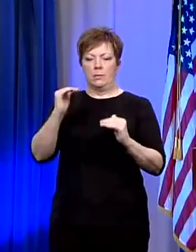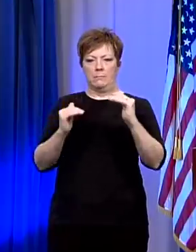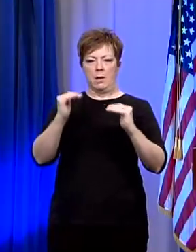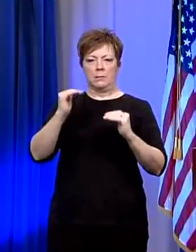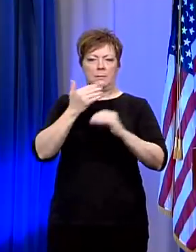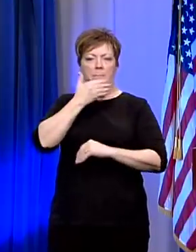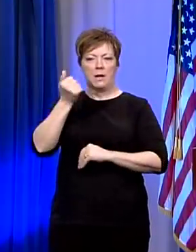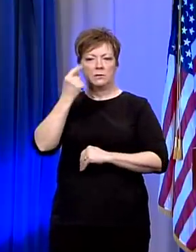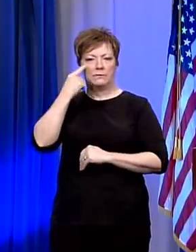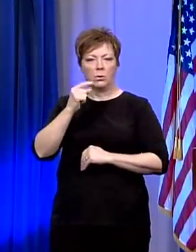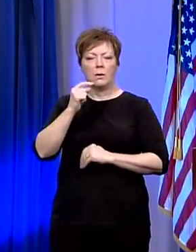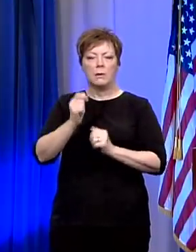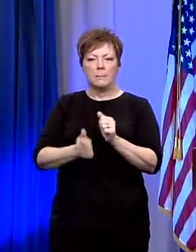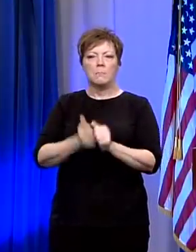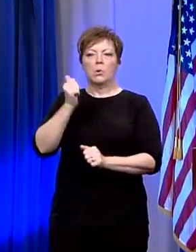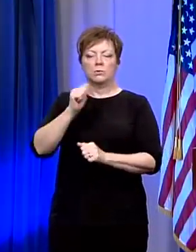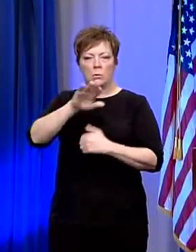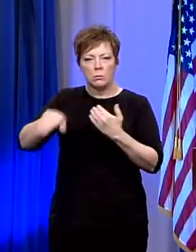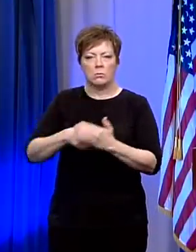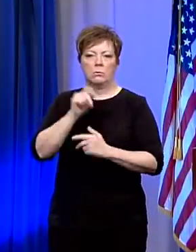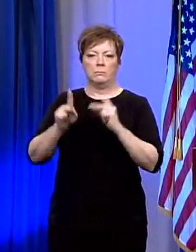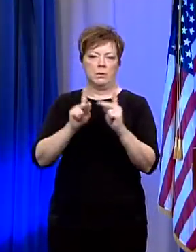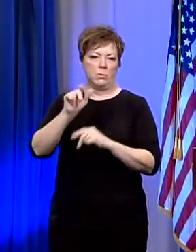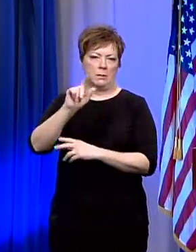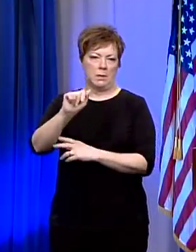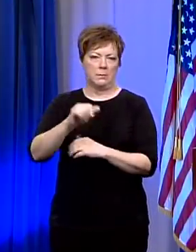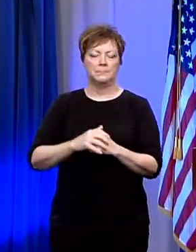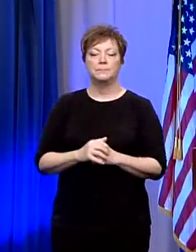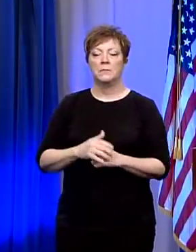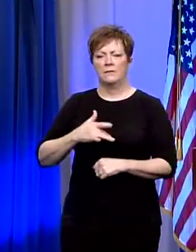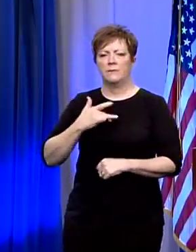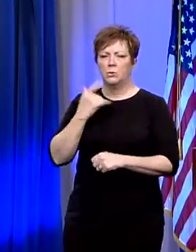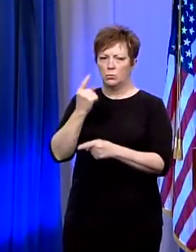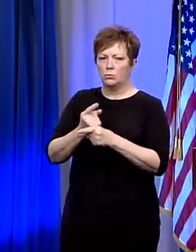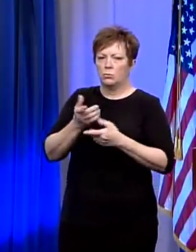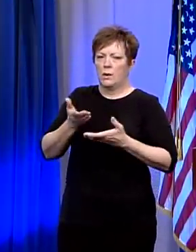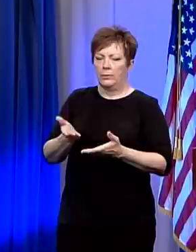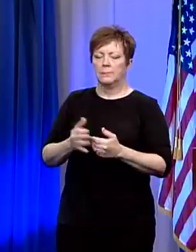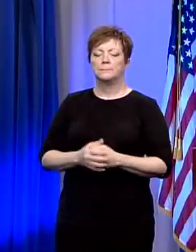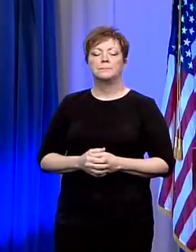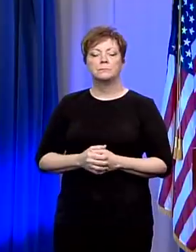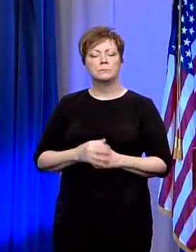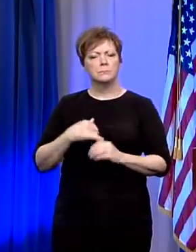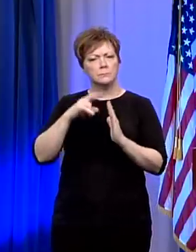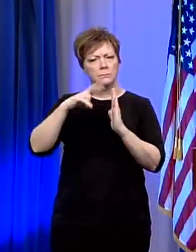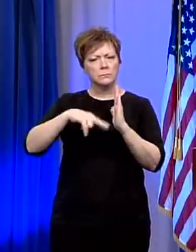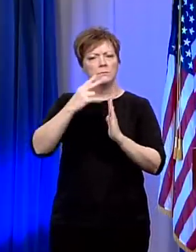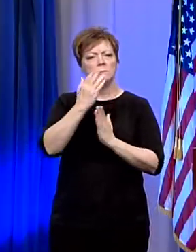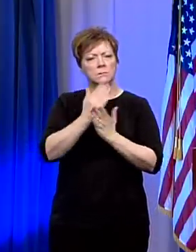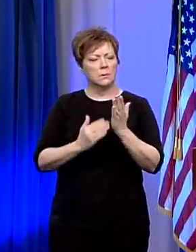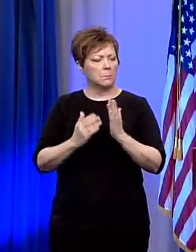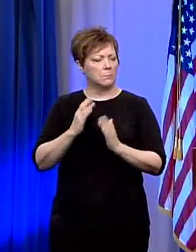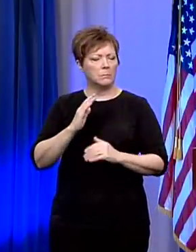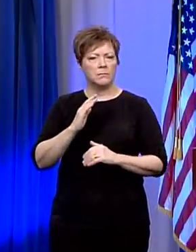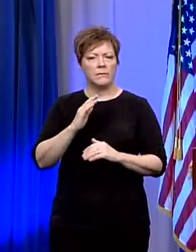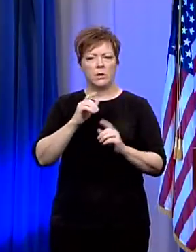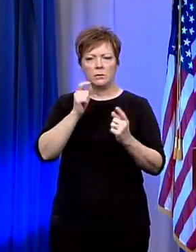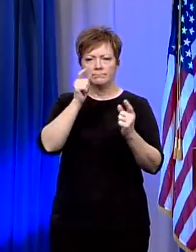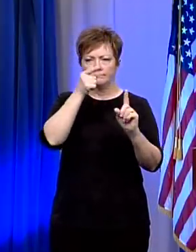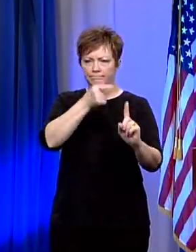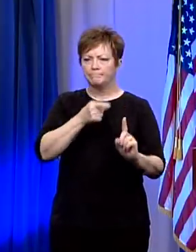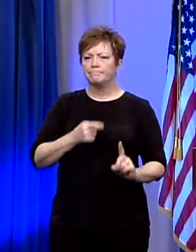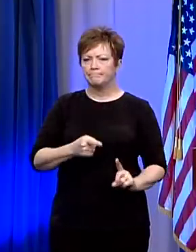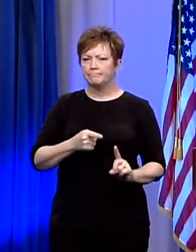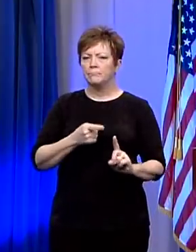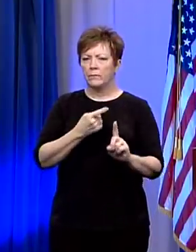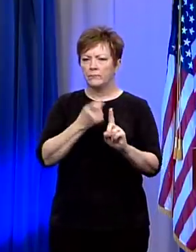for the overall good of people in Alabama, and I believe this is the right thing for us to do. I want to read you some highlights of the health order,